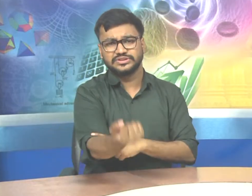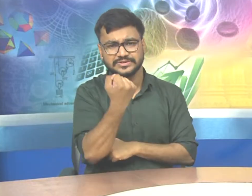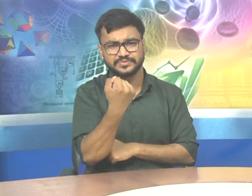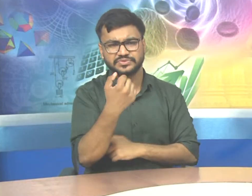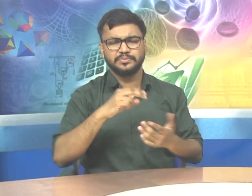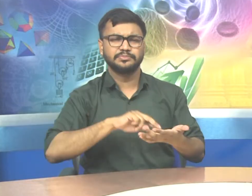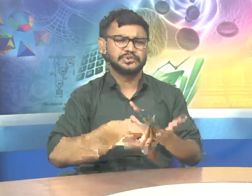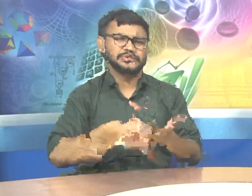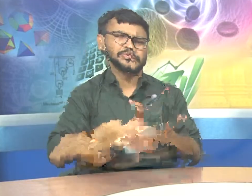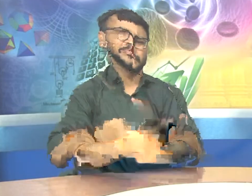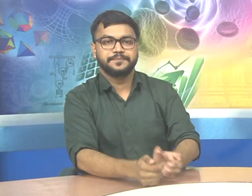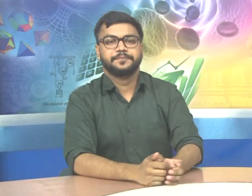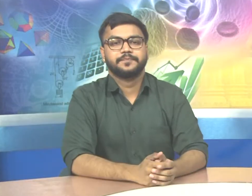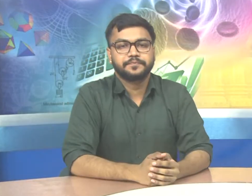Next is its